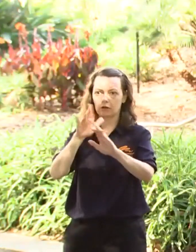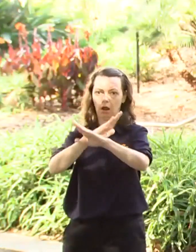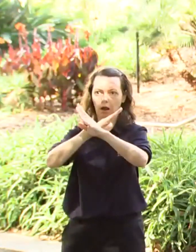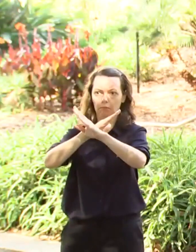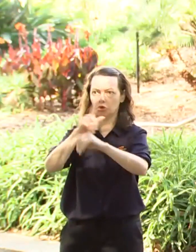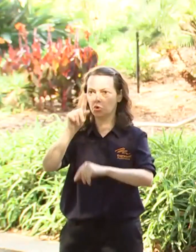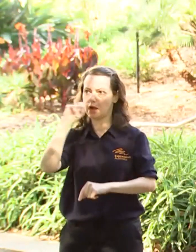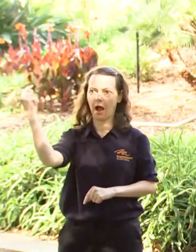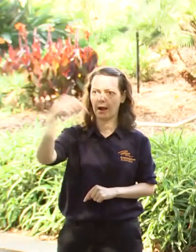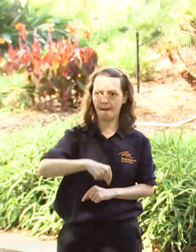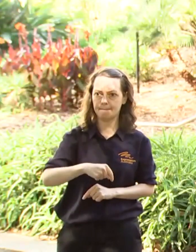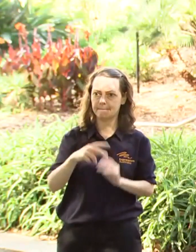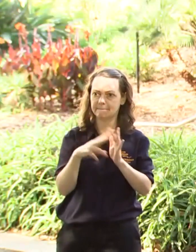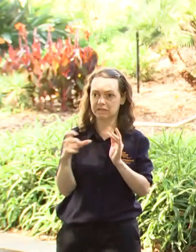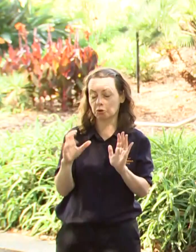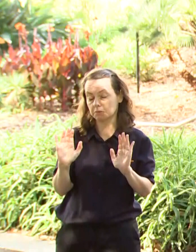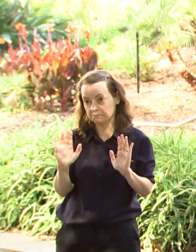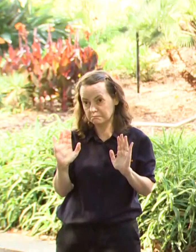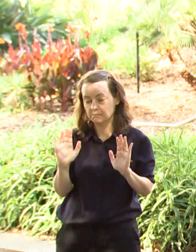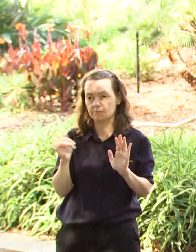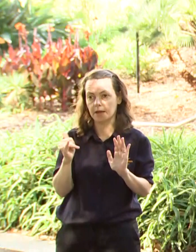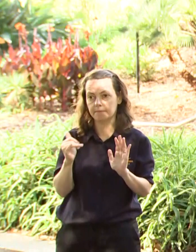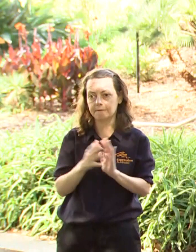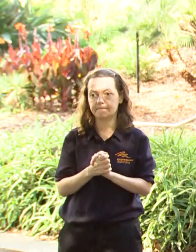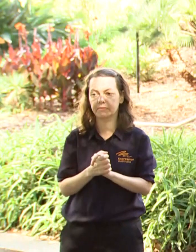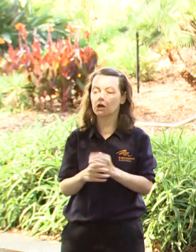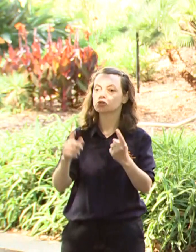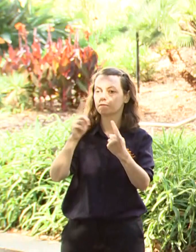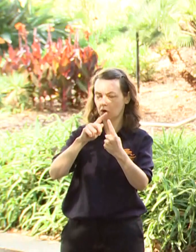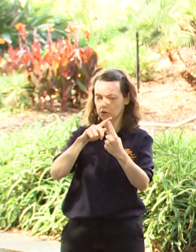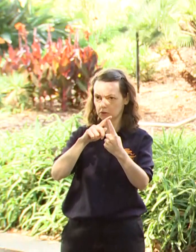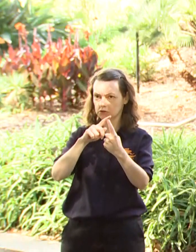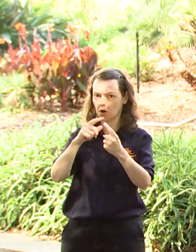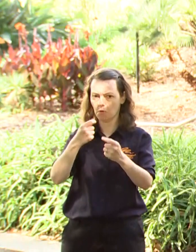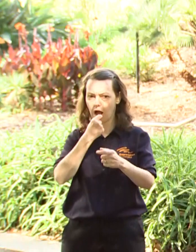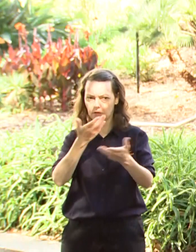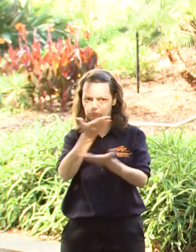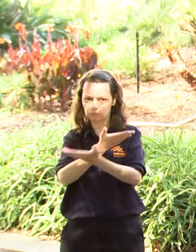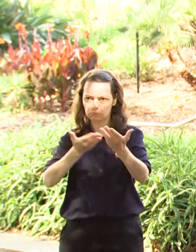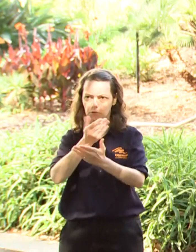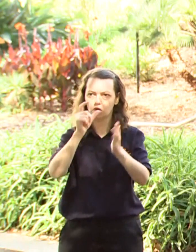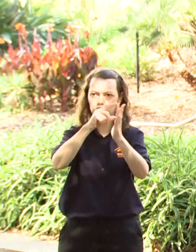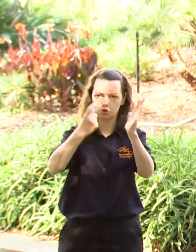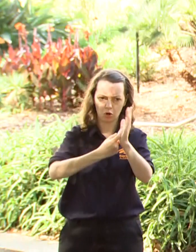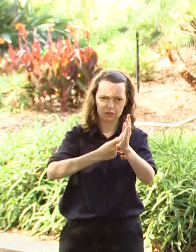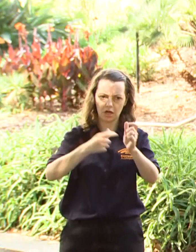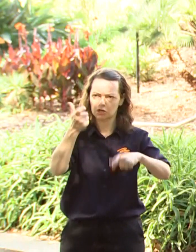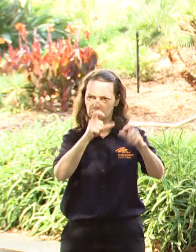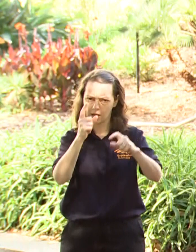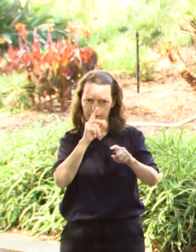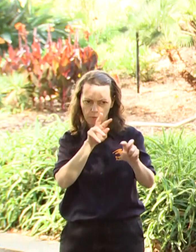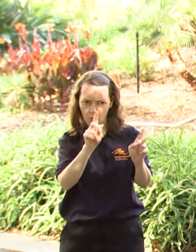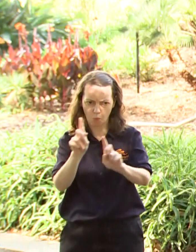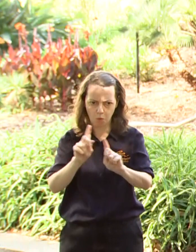there's just a few things, not just technical issues, but there's the science of it, what's happening on the ground, what are the public health experts when they talk to each